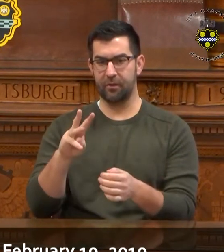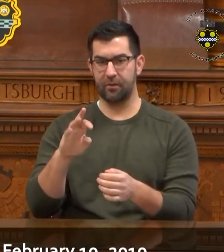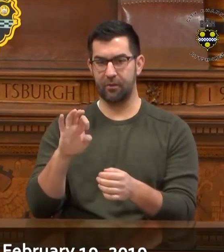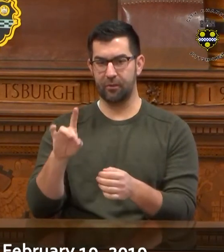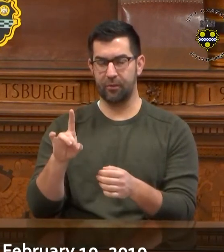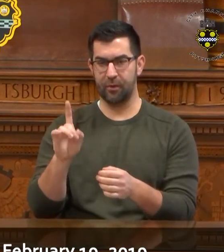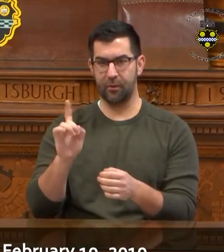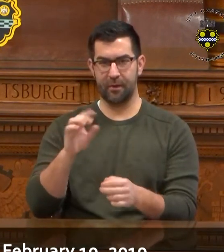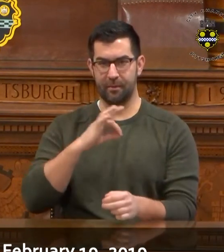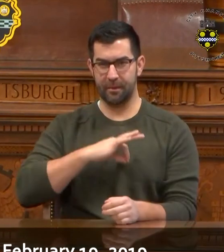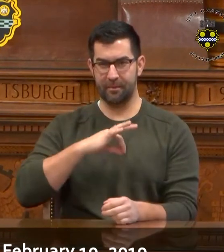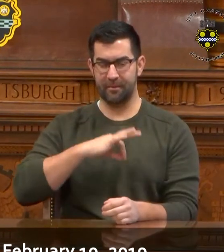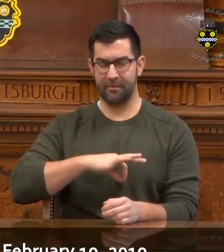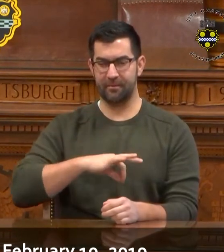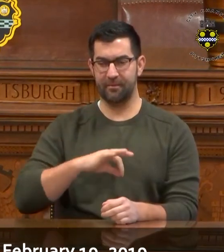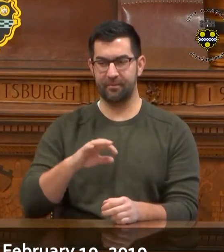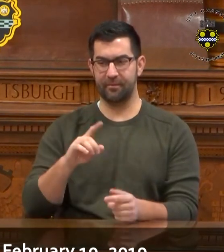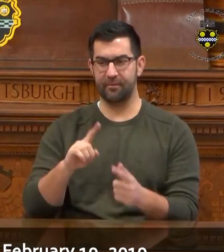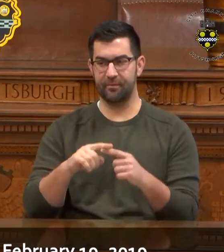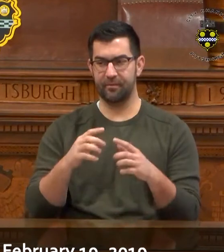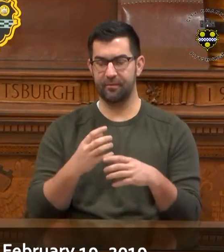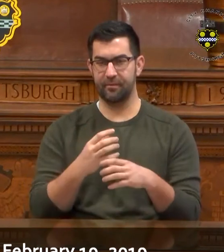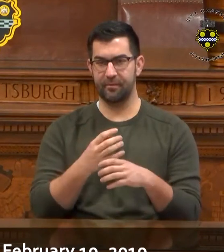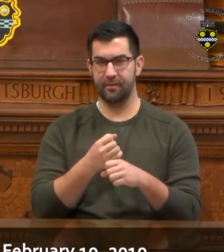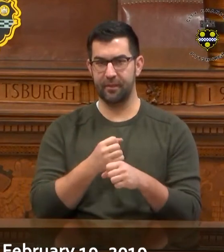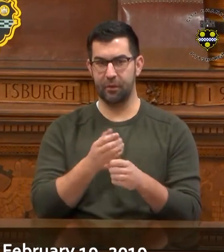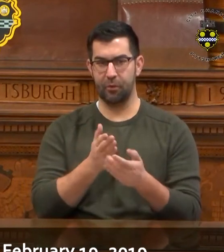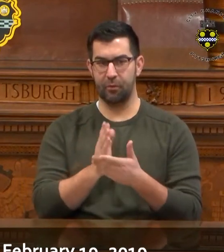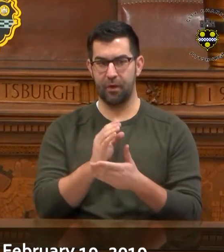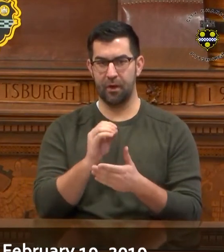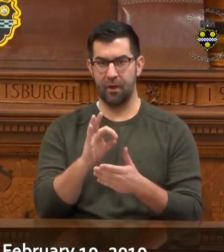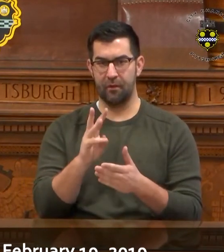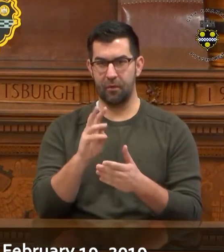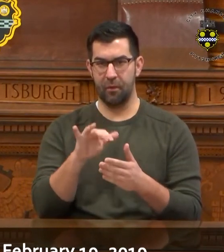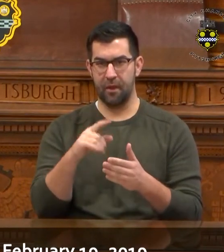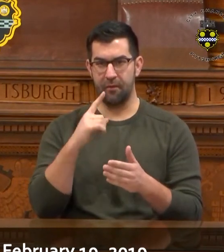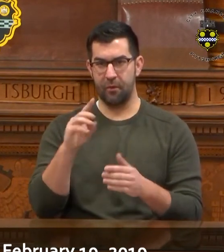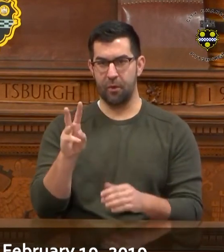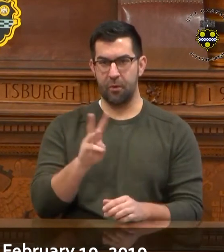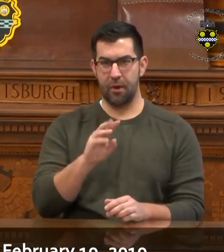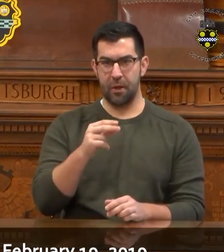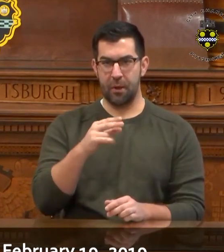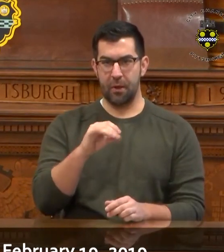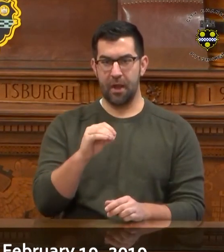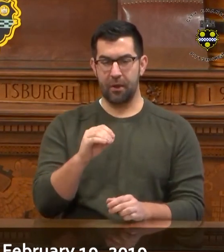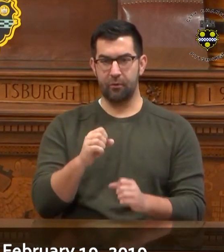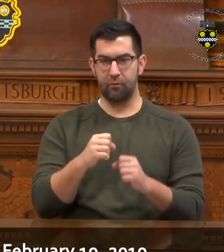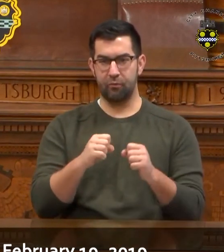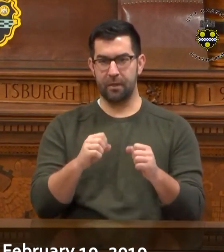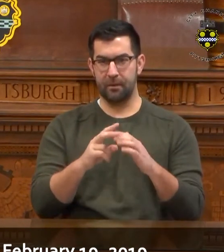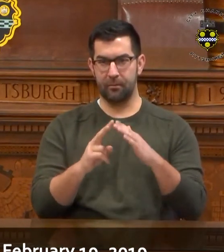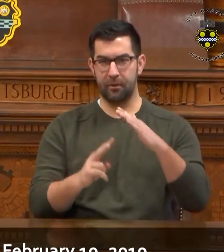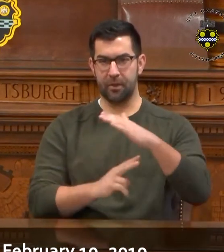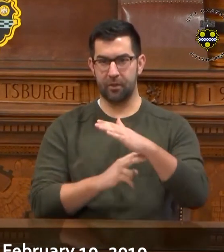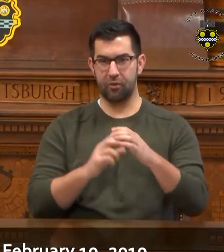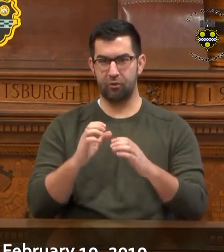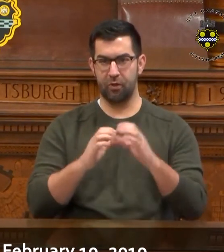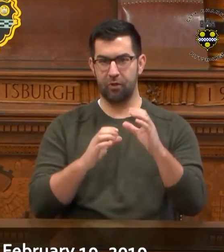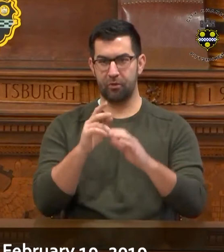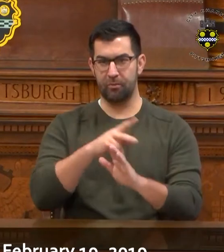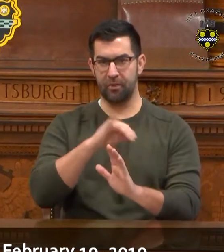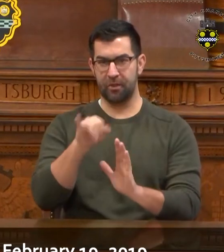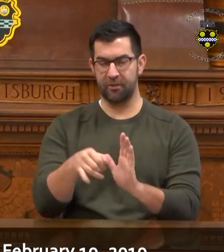the City of Pittsburgh to secure the right-of-way for the West Ohio Street Bridge construction project.